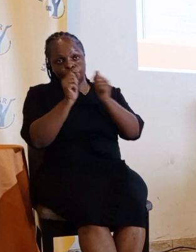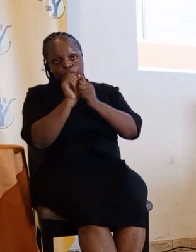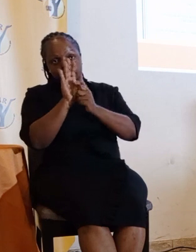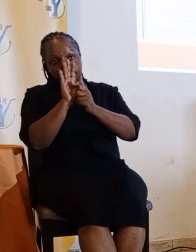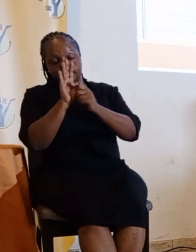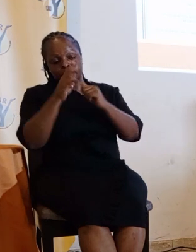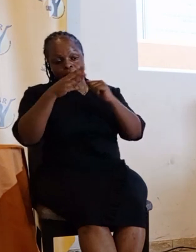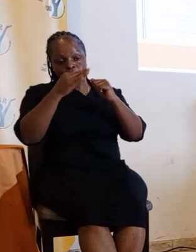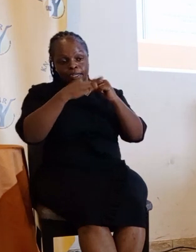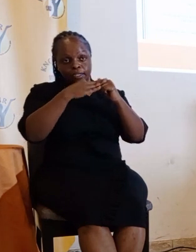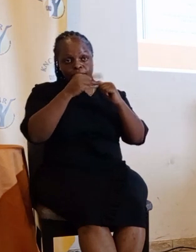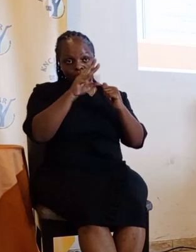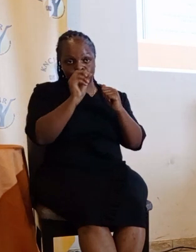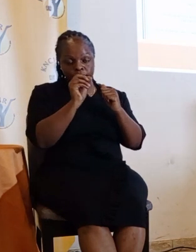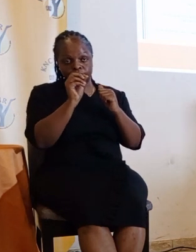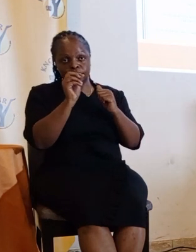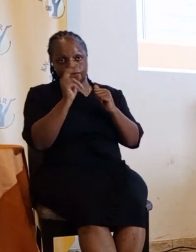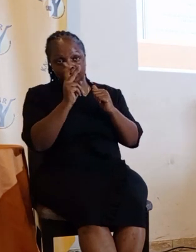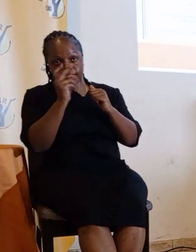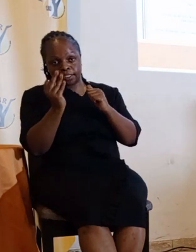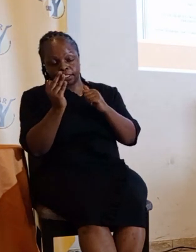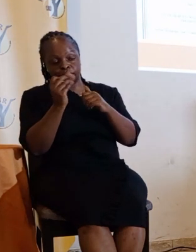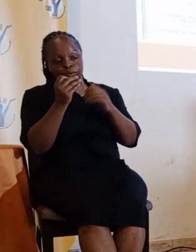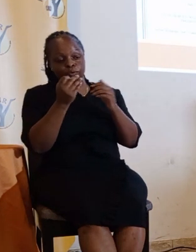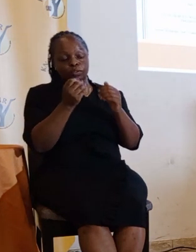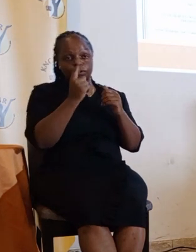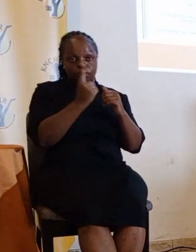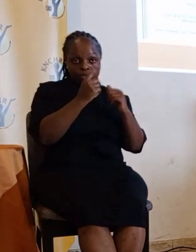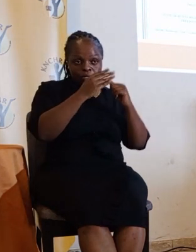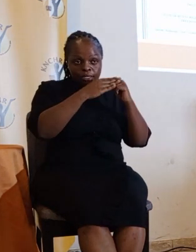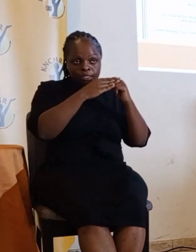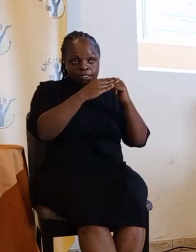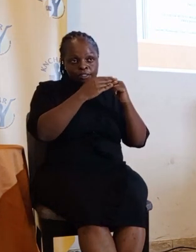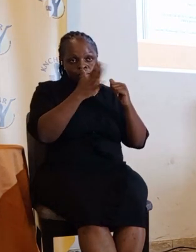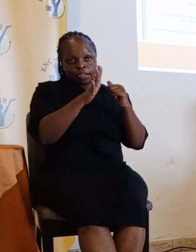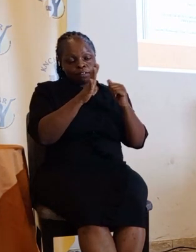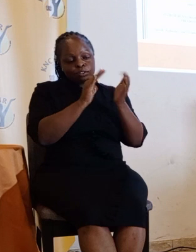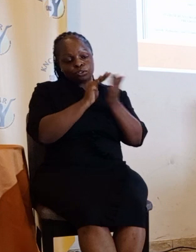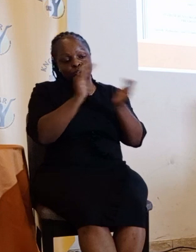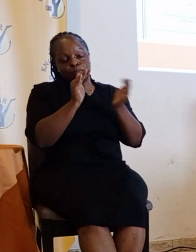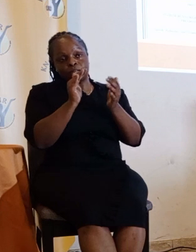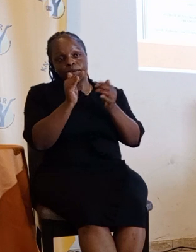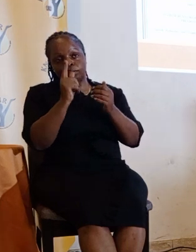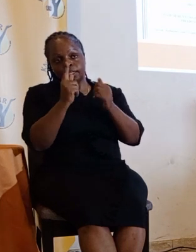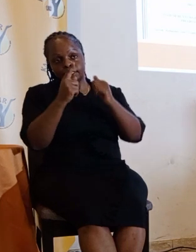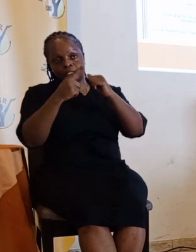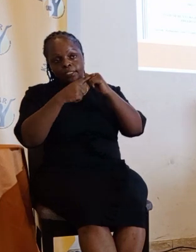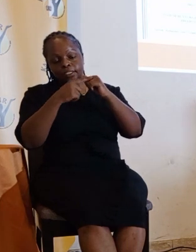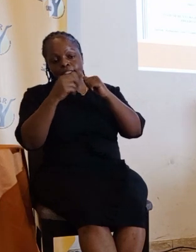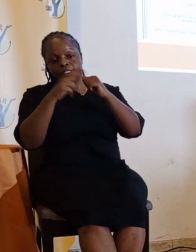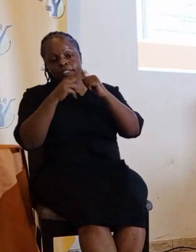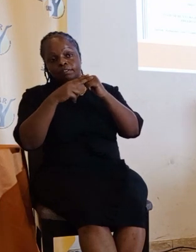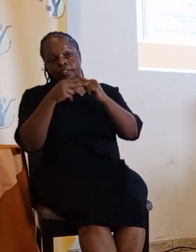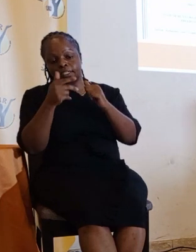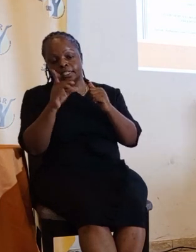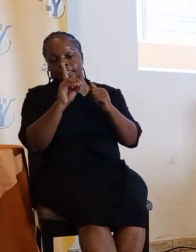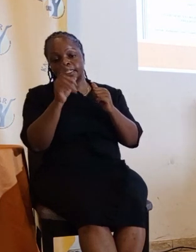was 195.68 for super, 179.67 for diesel, and 169.48